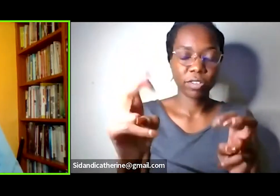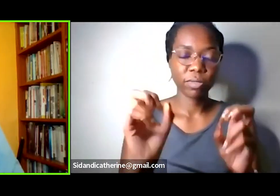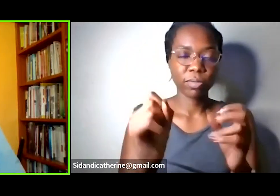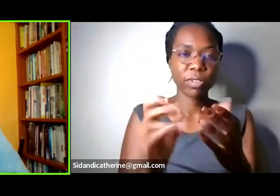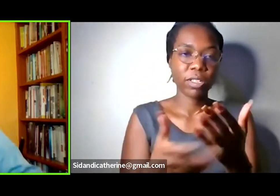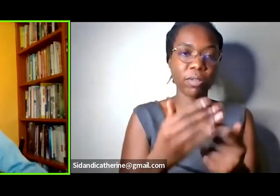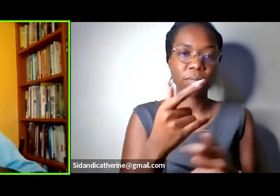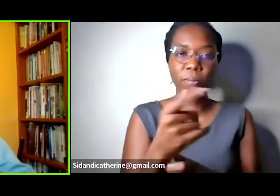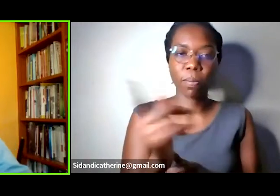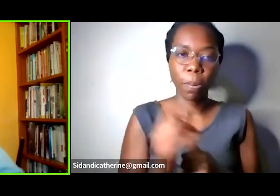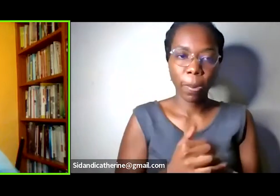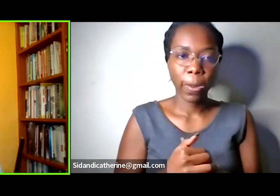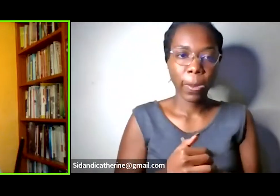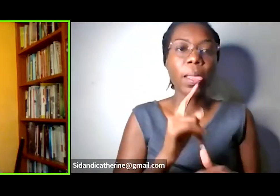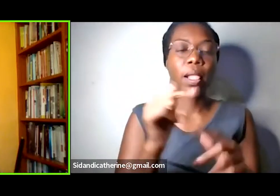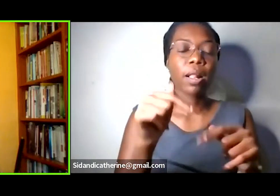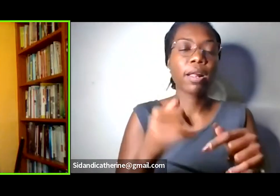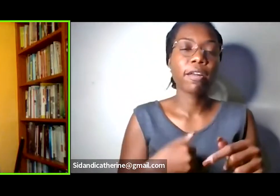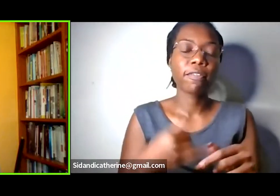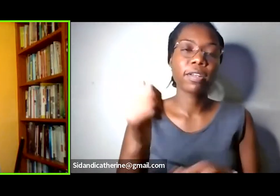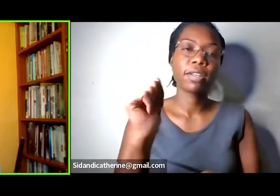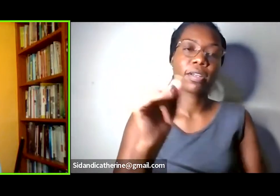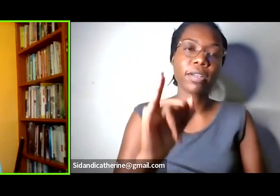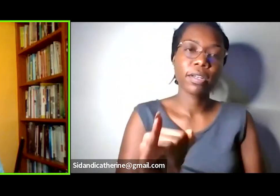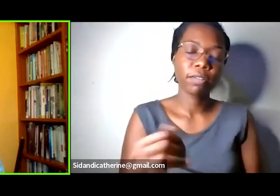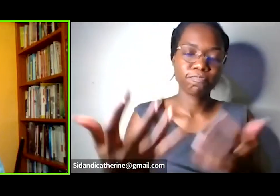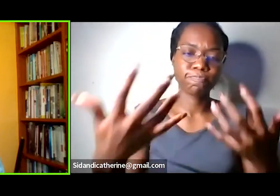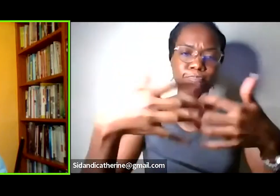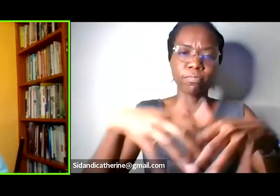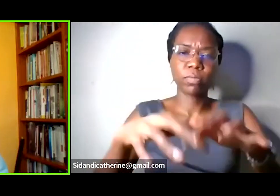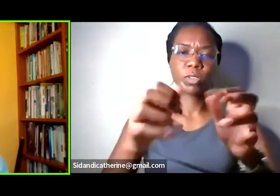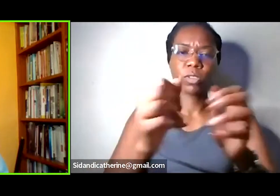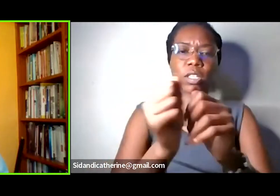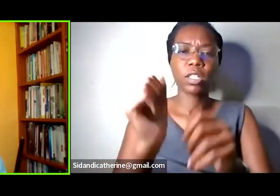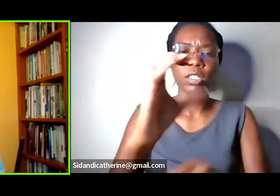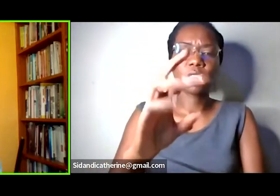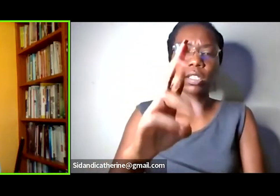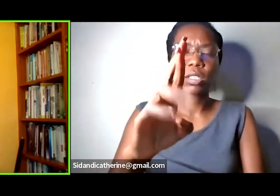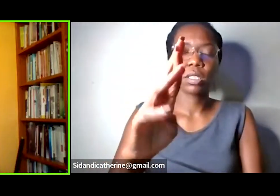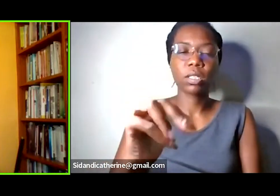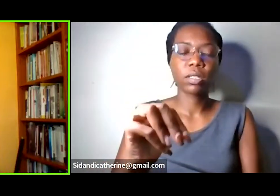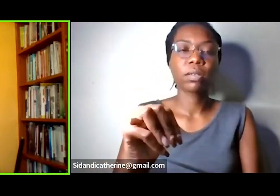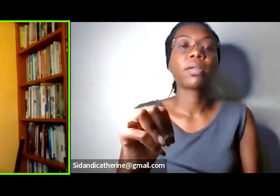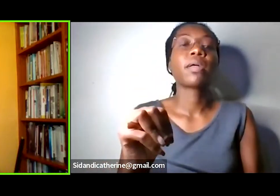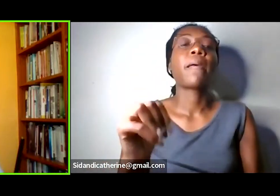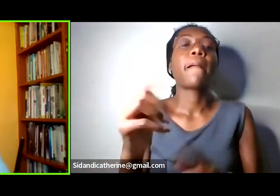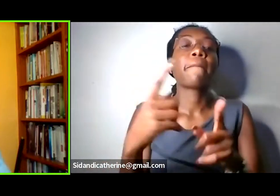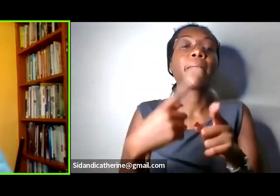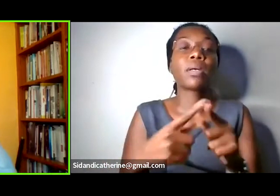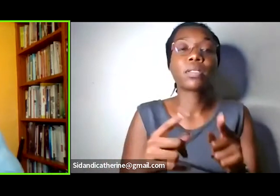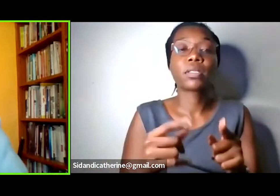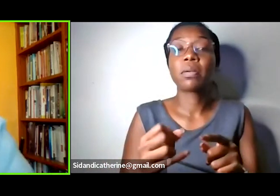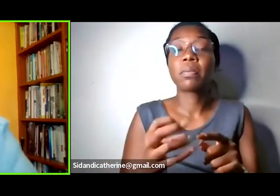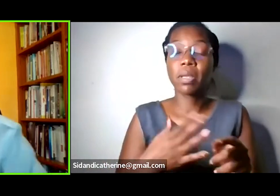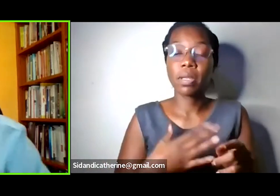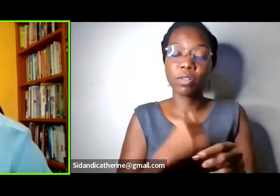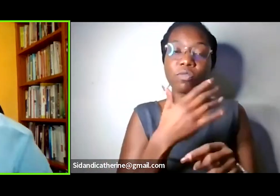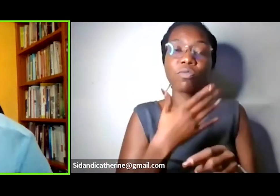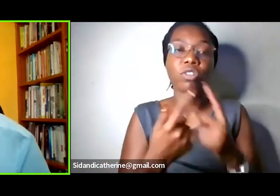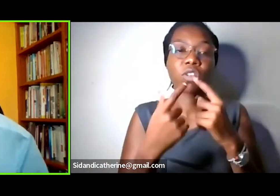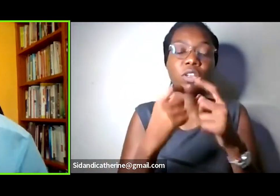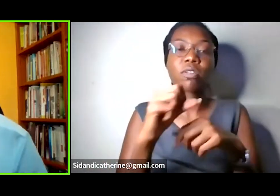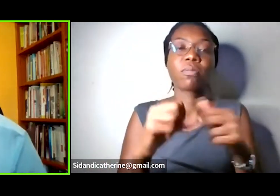with their feet and their money, you see. So if that's why I started saying, but if you're not getting